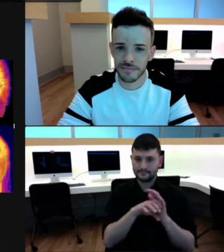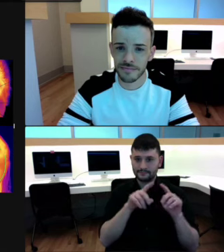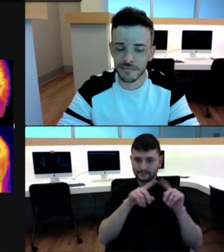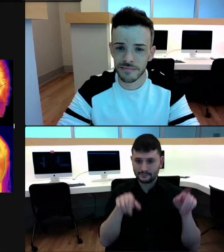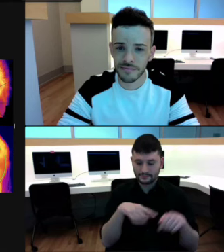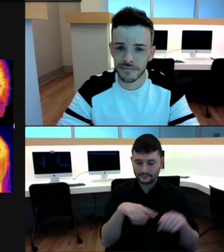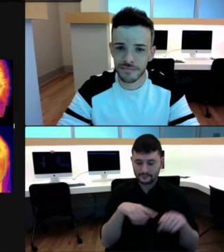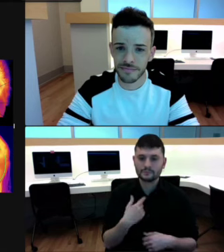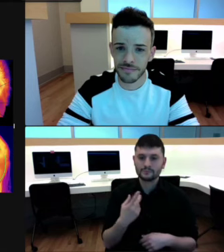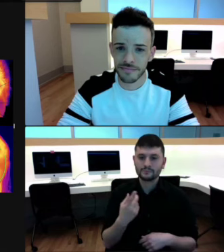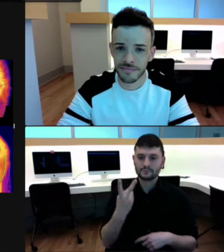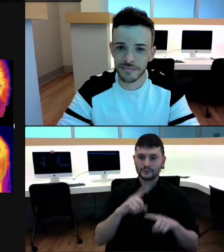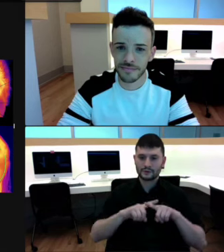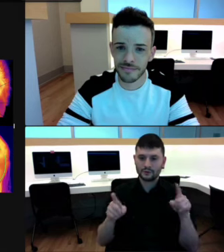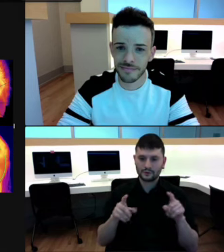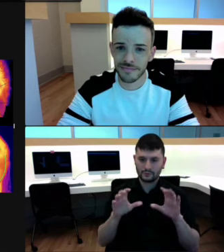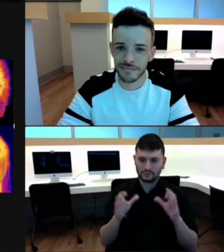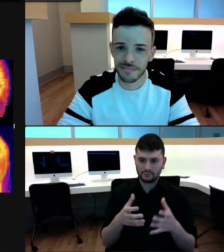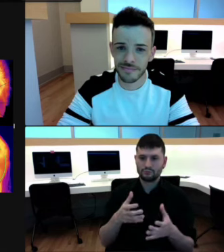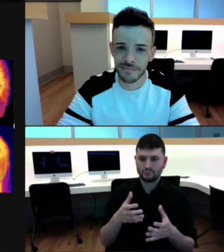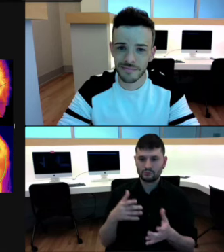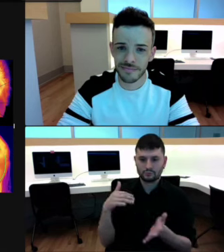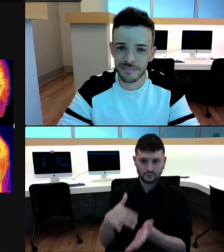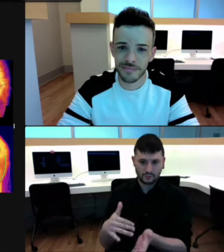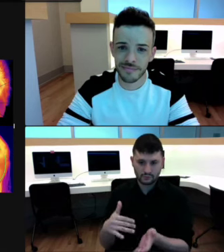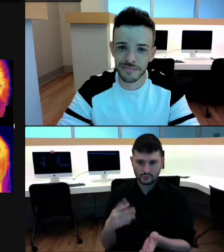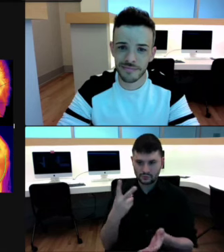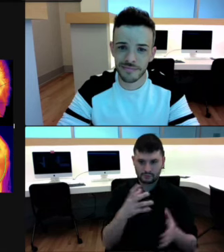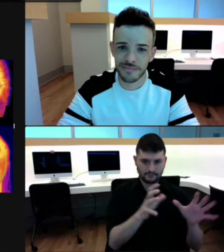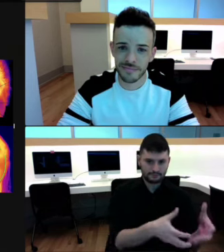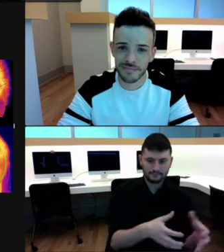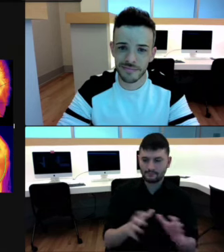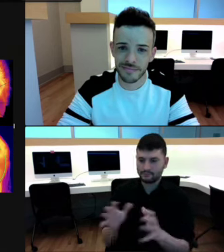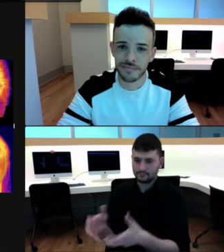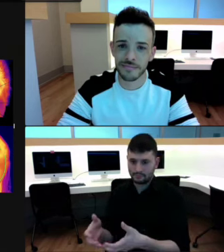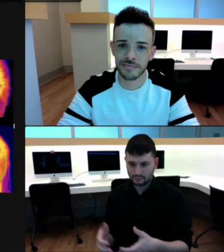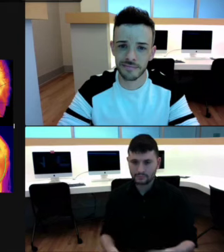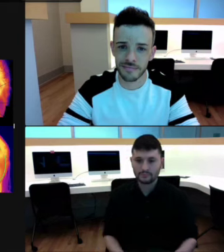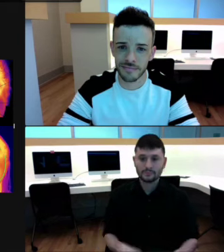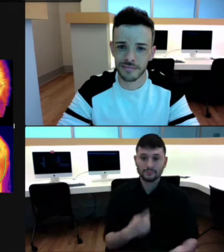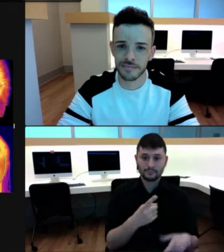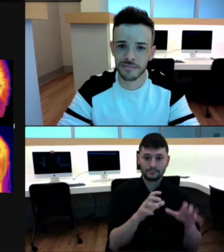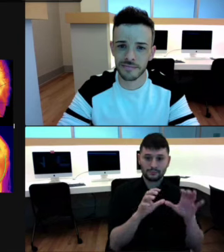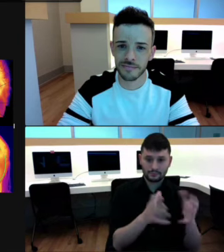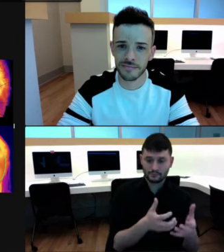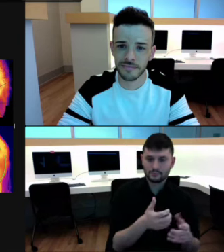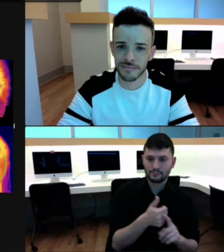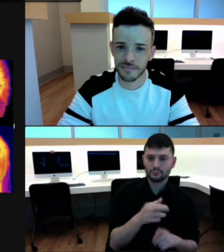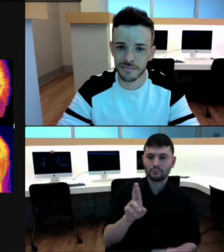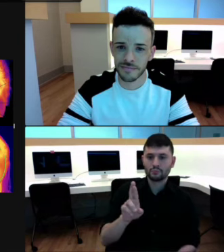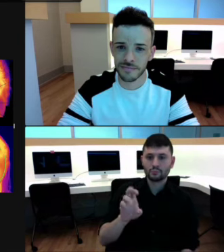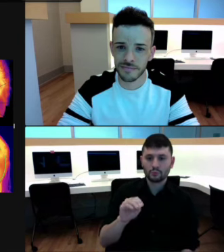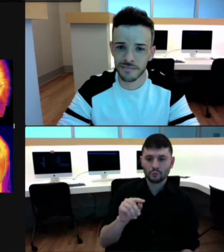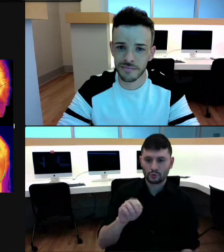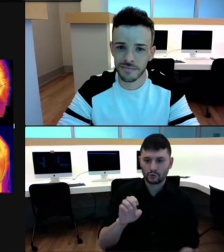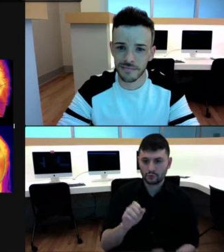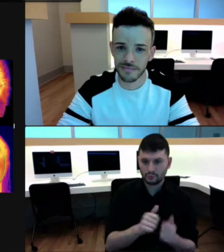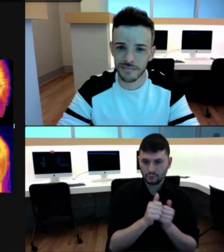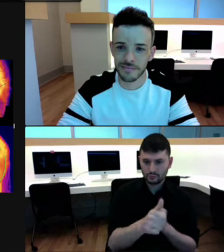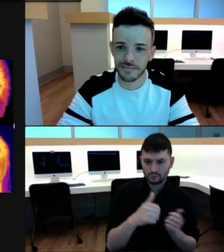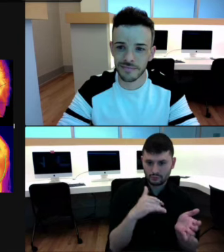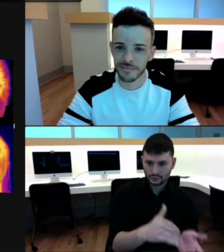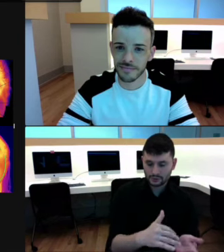As you can see on the screen here, we have 2 different studies that we're doing. One is